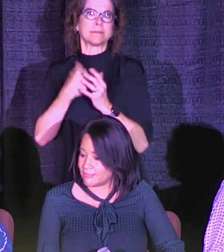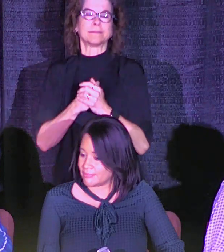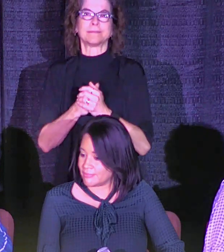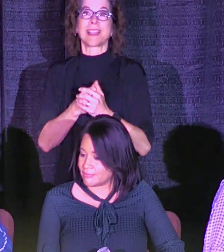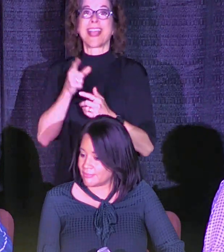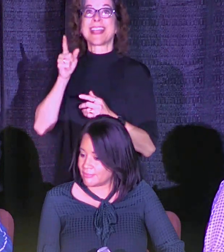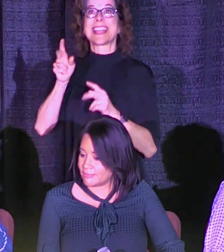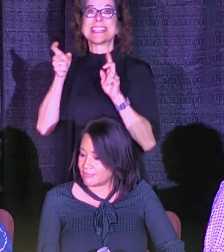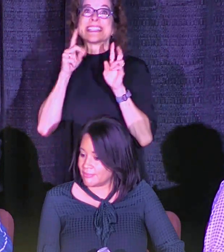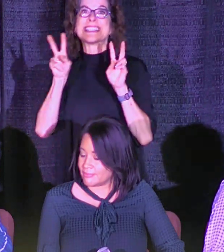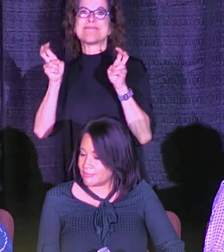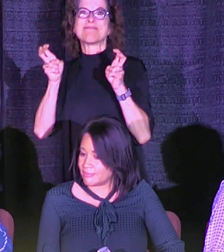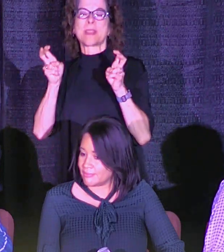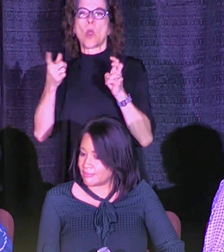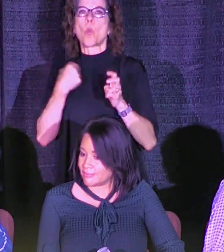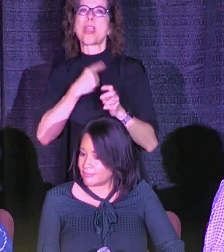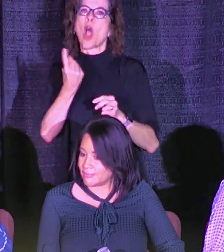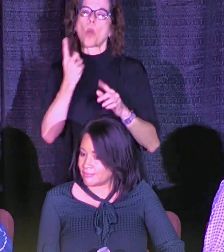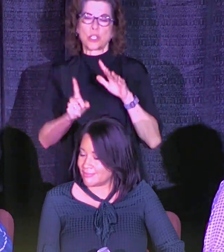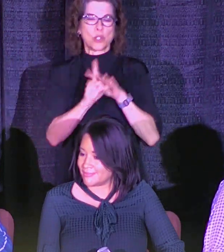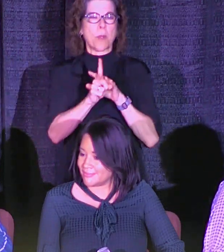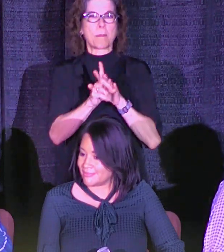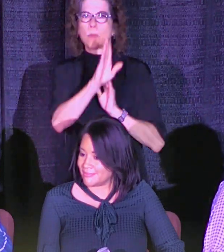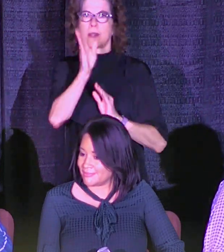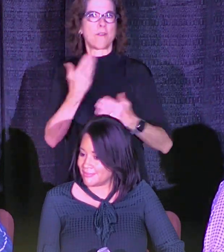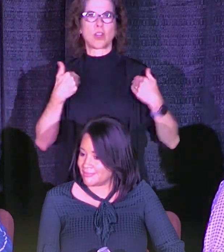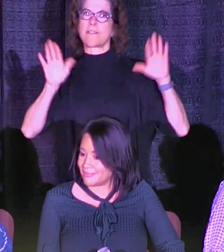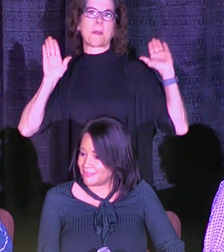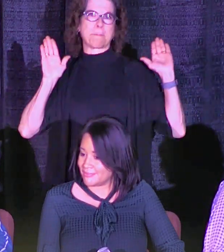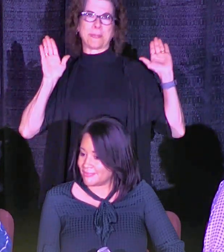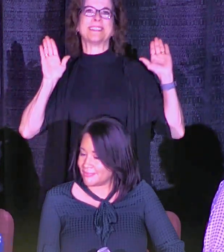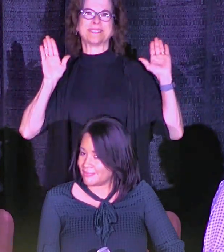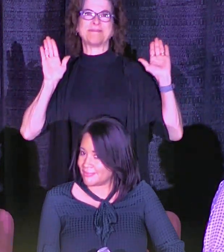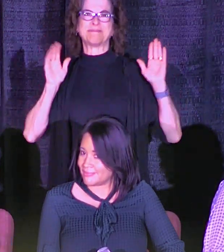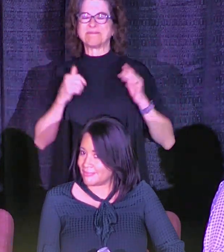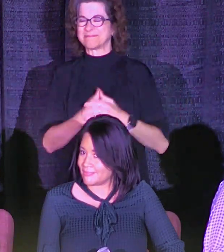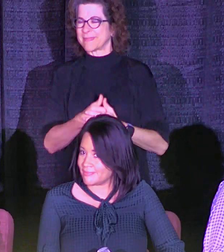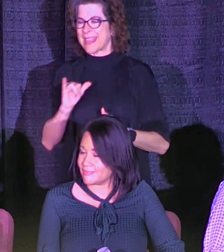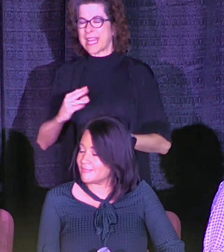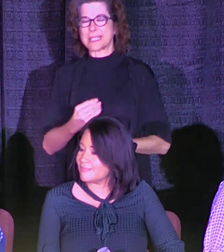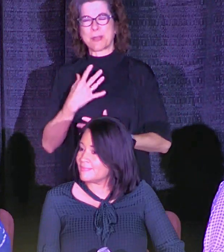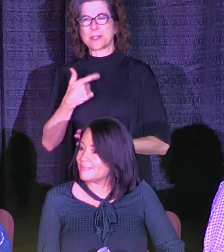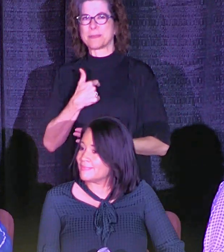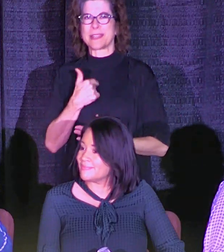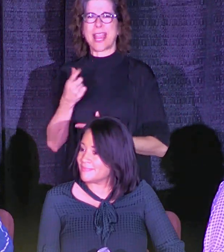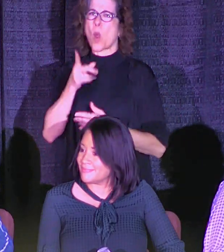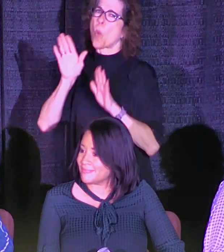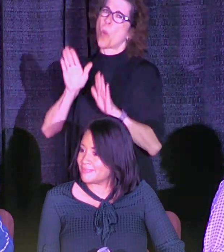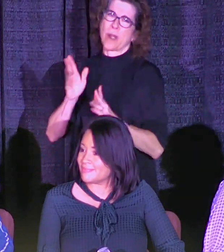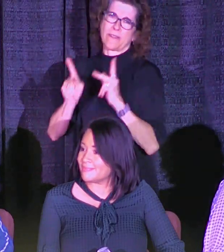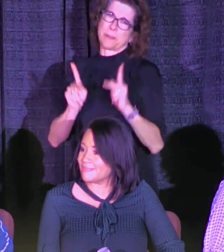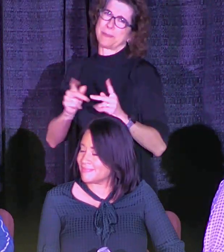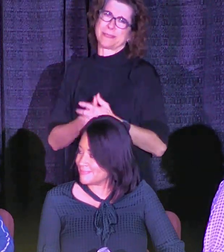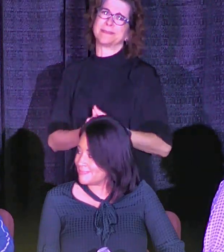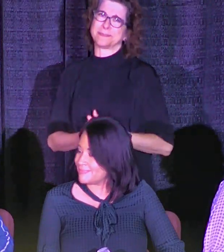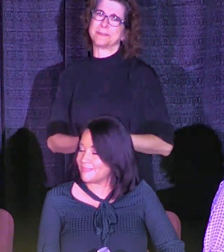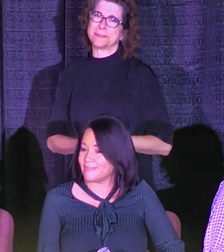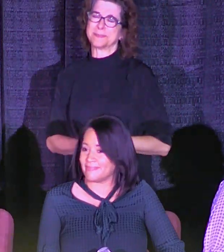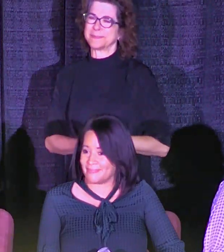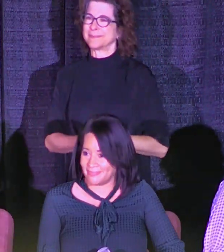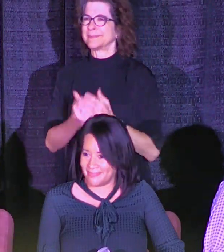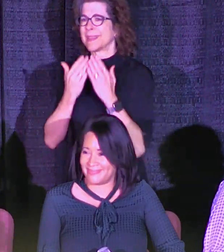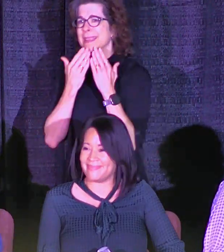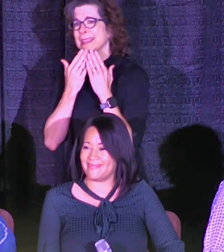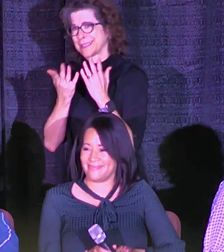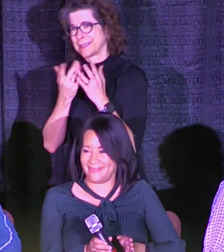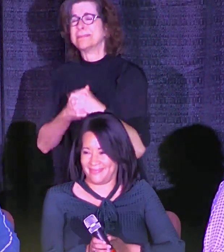show up and we never give up, and that has just been so inspiring to me. So, and they're just wonderful, wonderful people to work with. So,